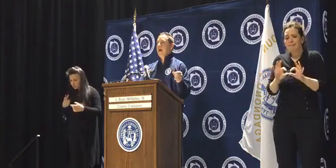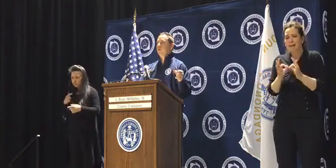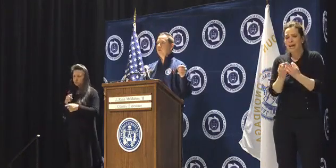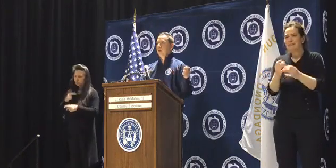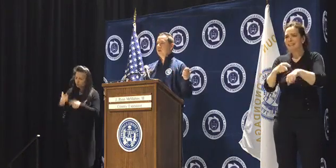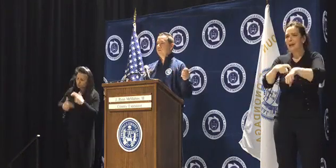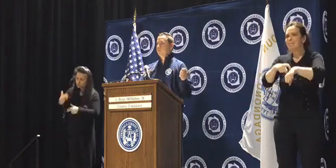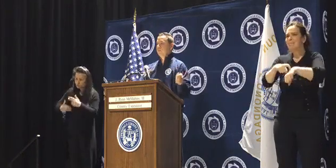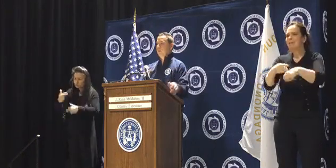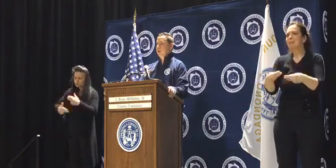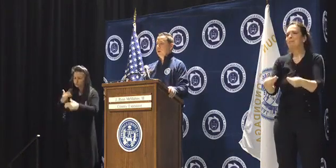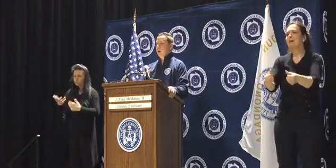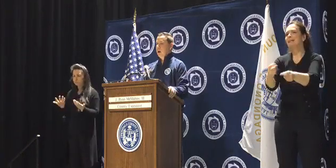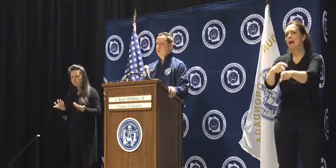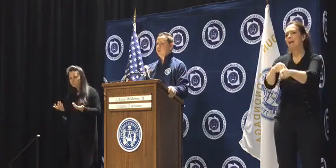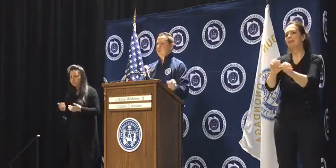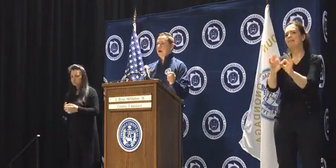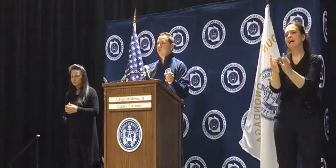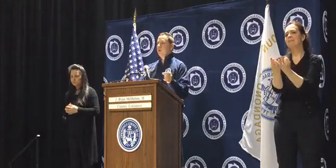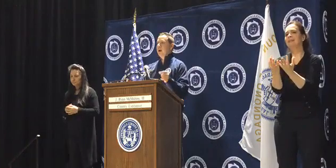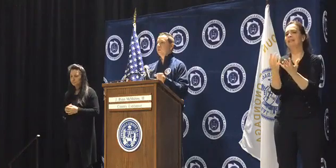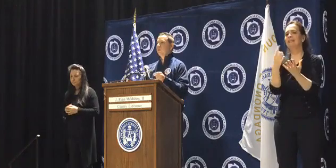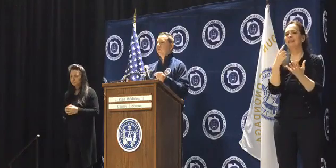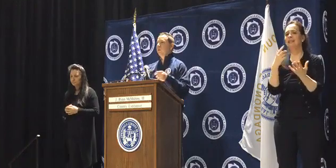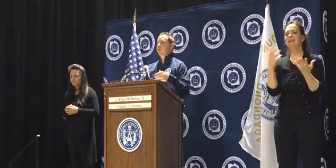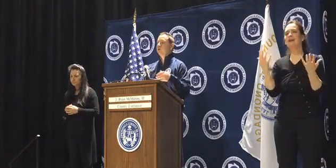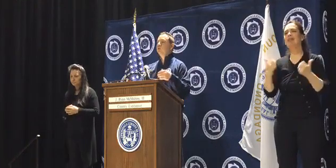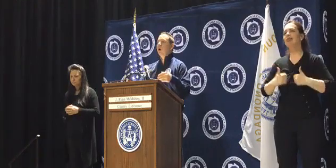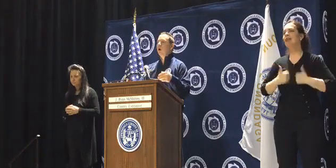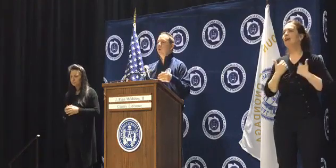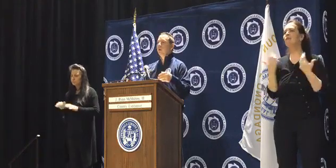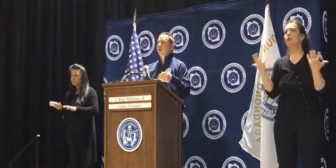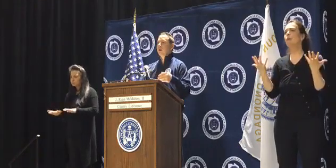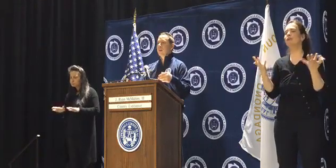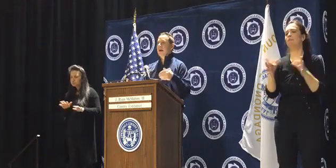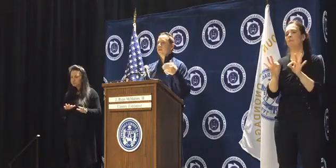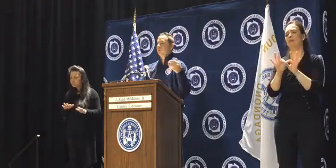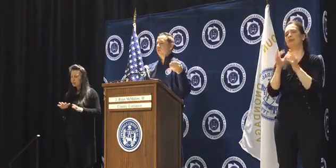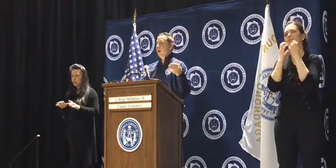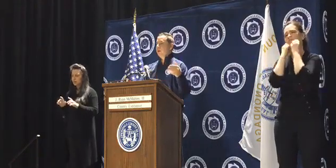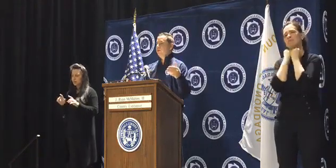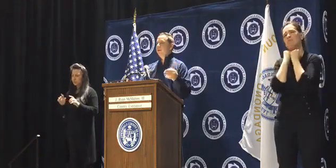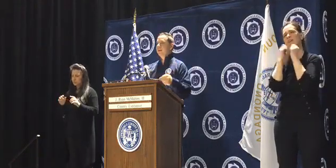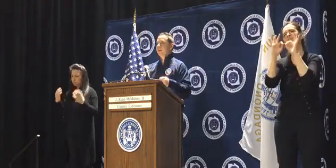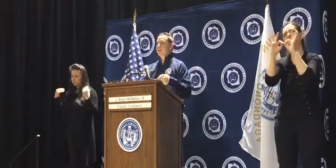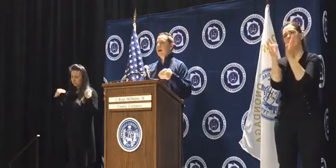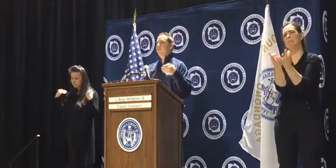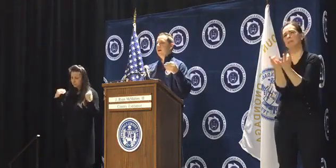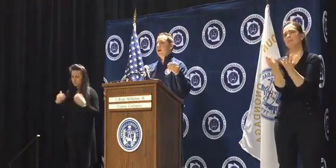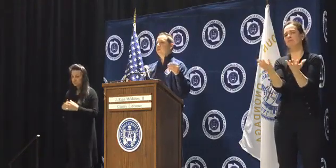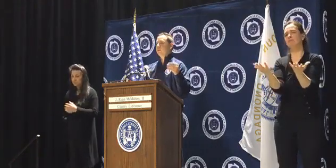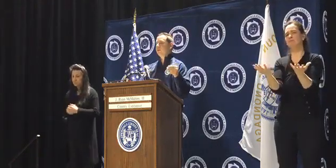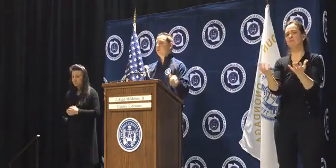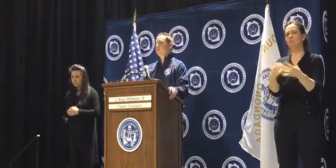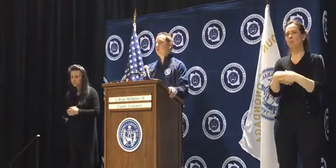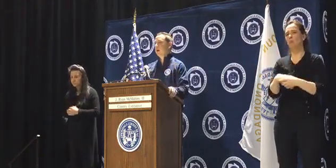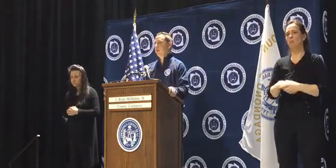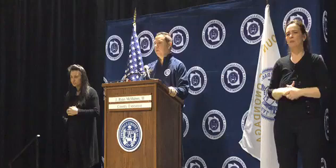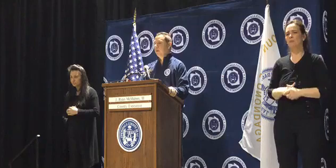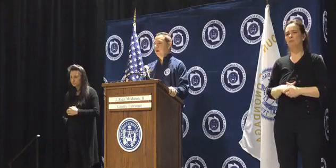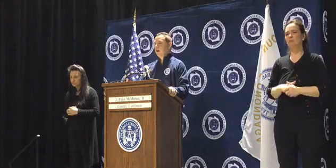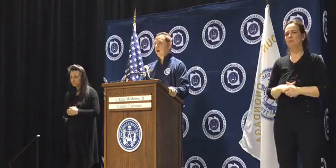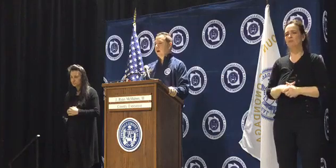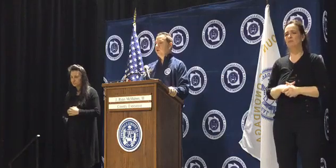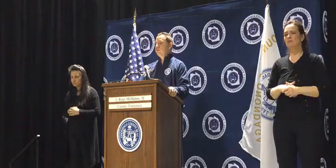what matters in life. There's a lot of regrets when someone passes away and you didn't get to have that conversation with